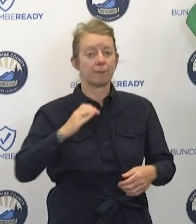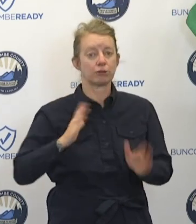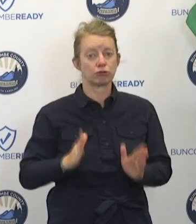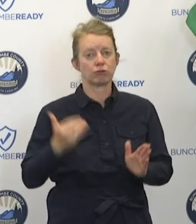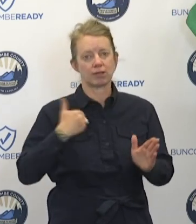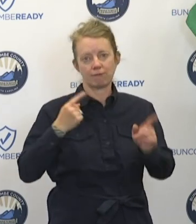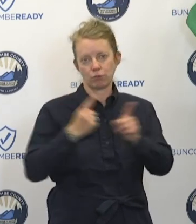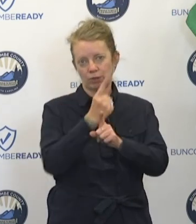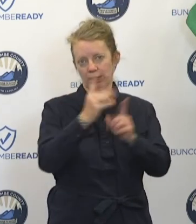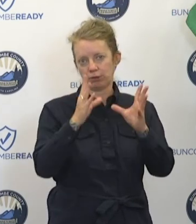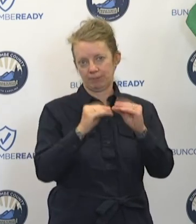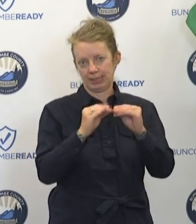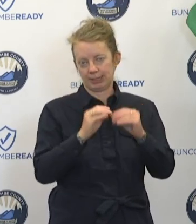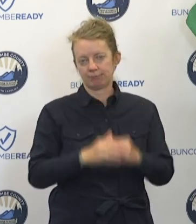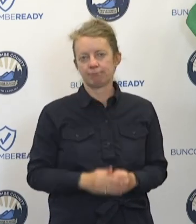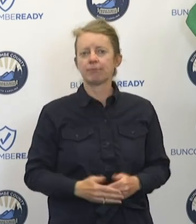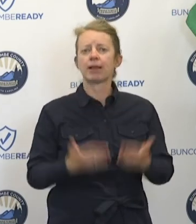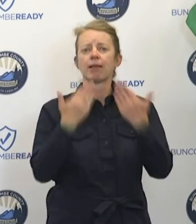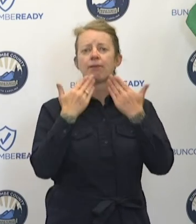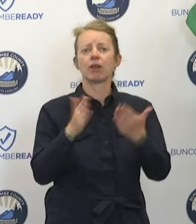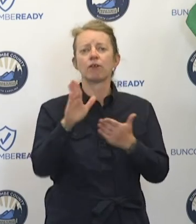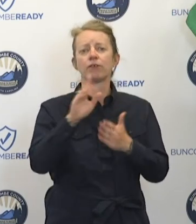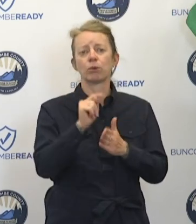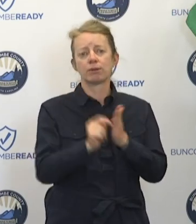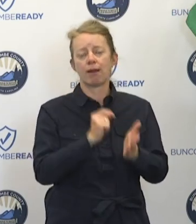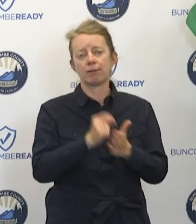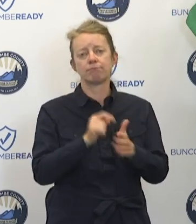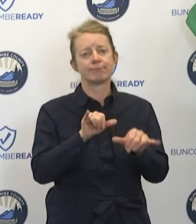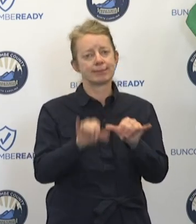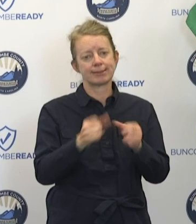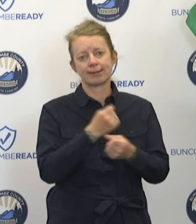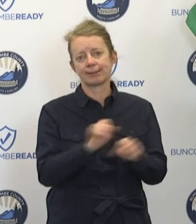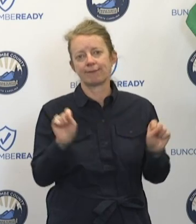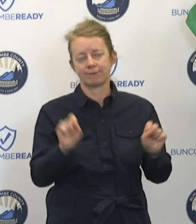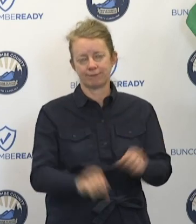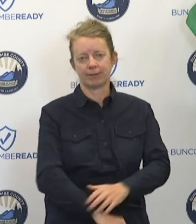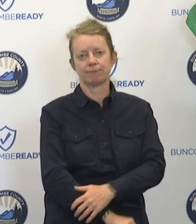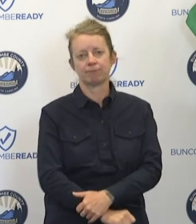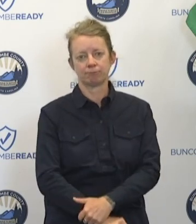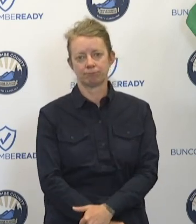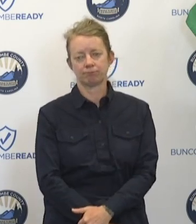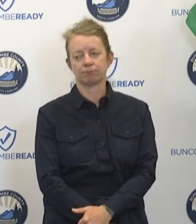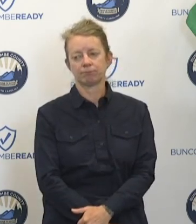meetings. Thank you and stay safe.